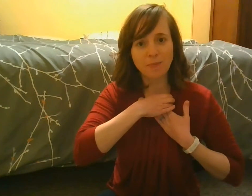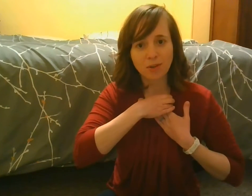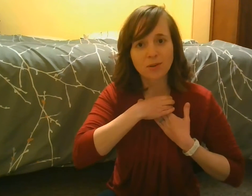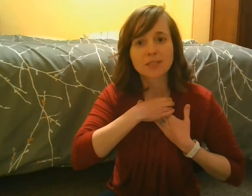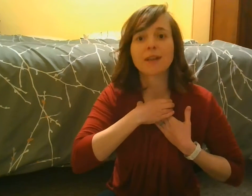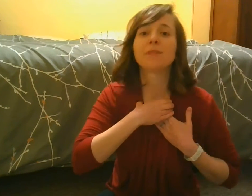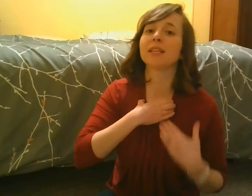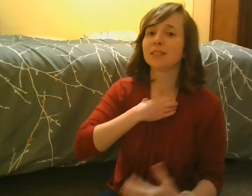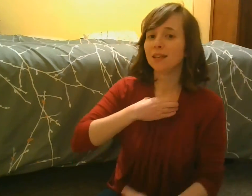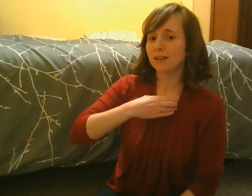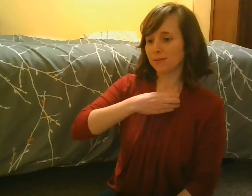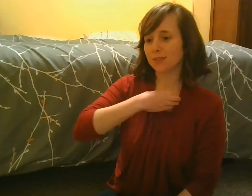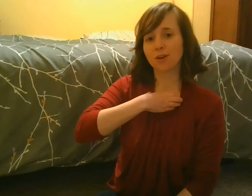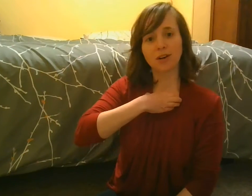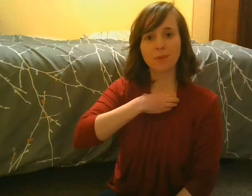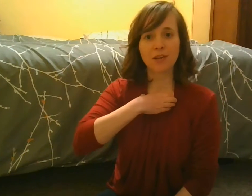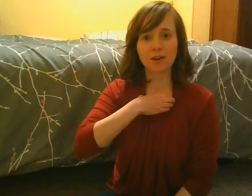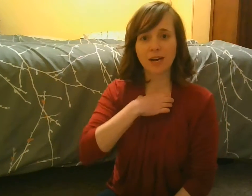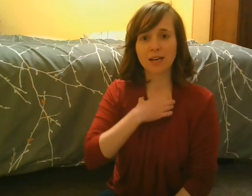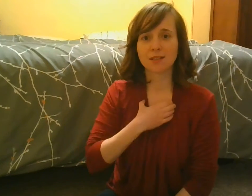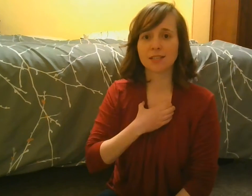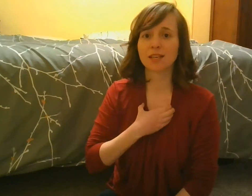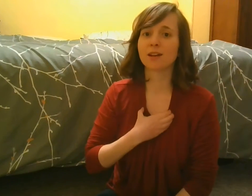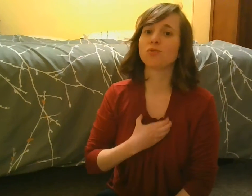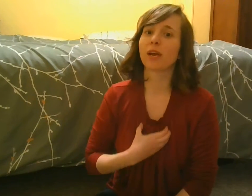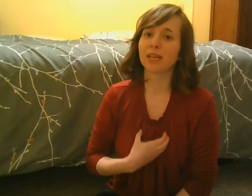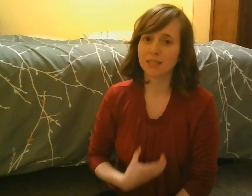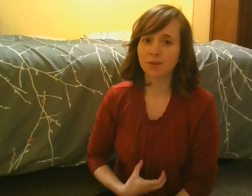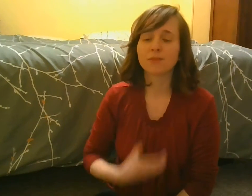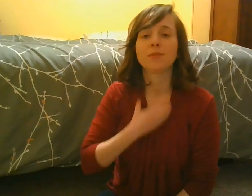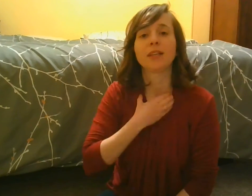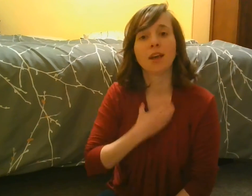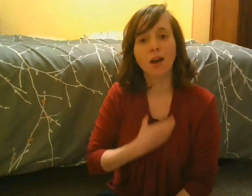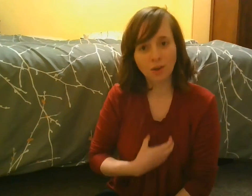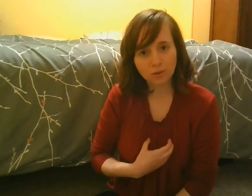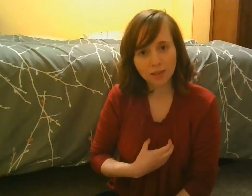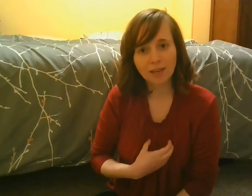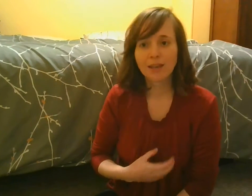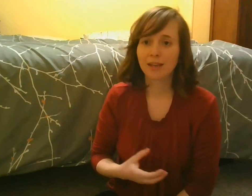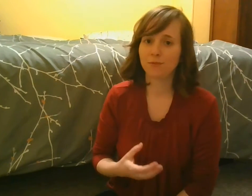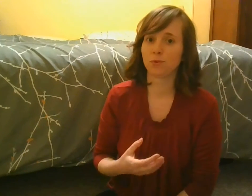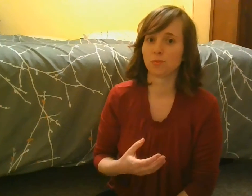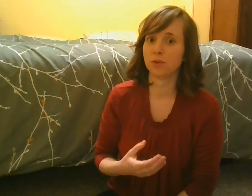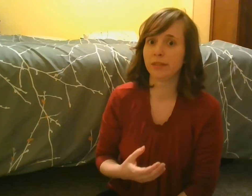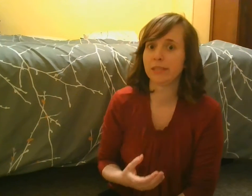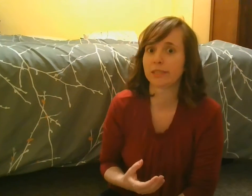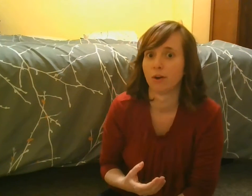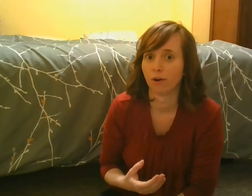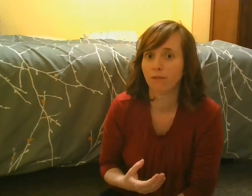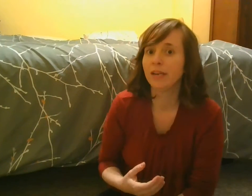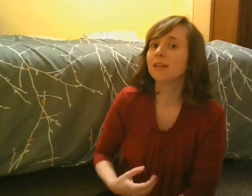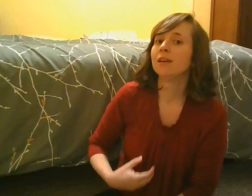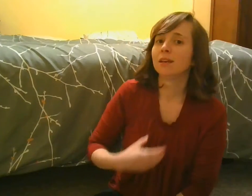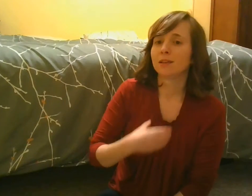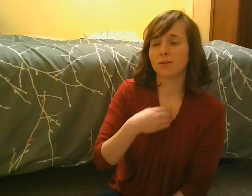your esophagus. You're going to start up here and just kind of drag it down, feeling hungry. If you're really starving, you don't